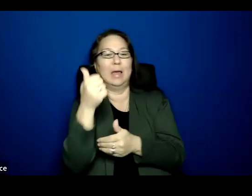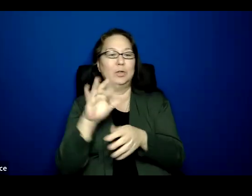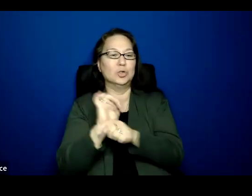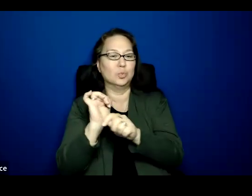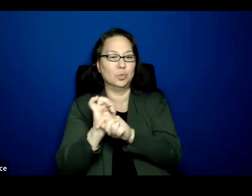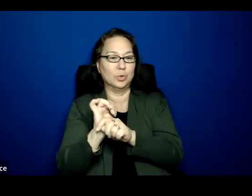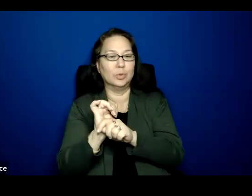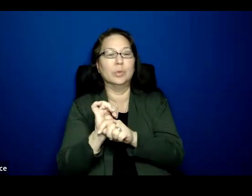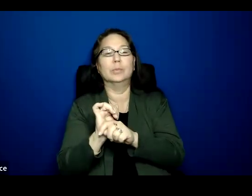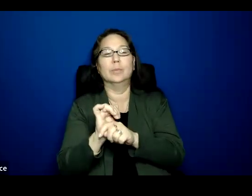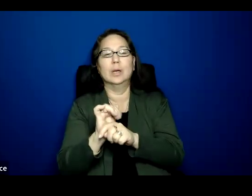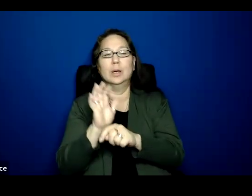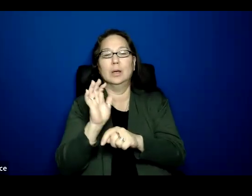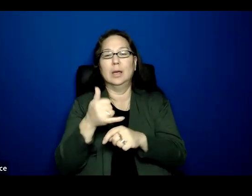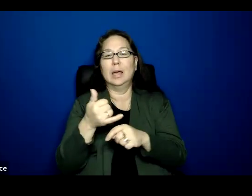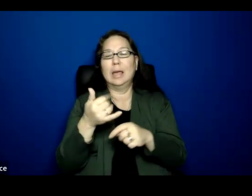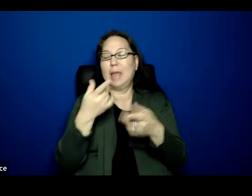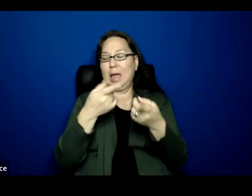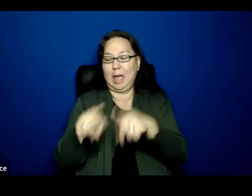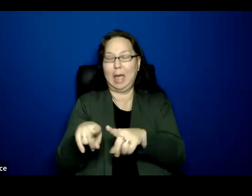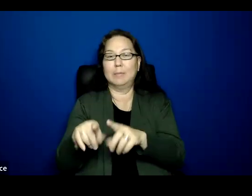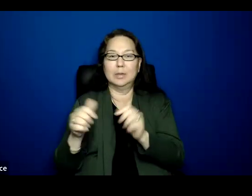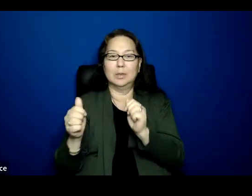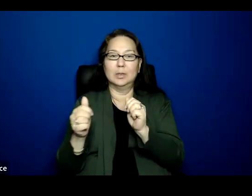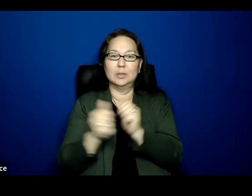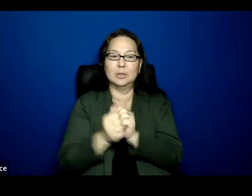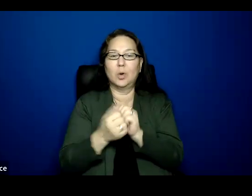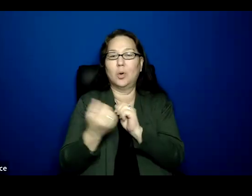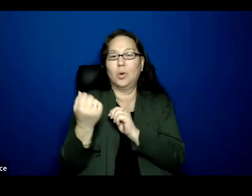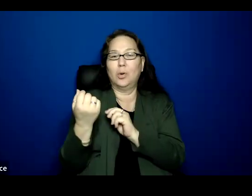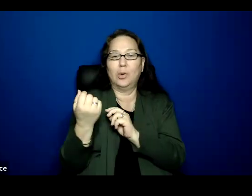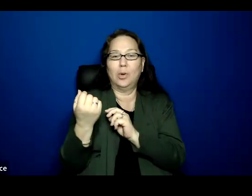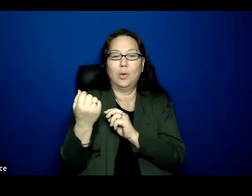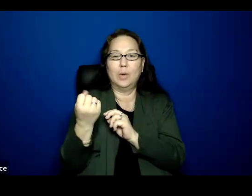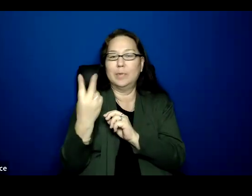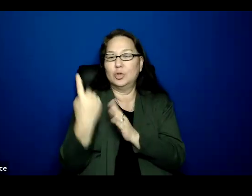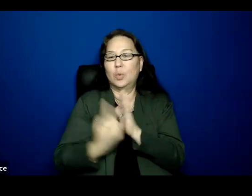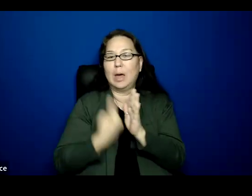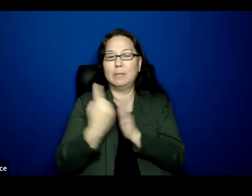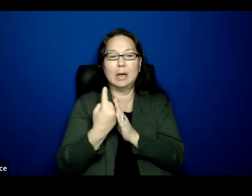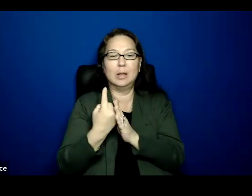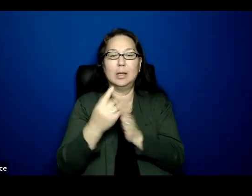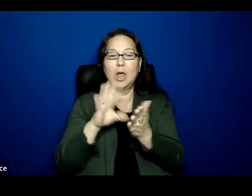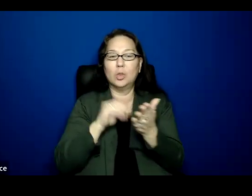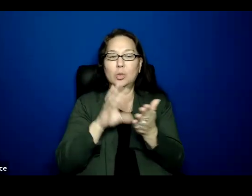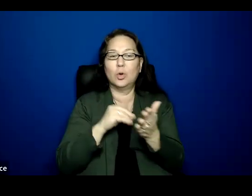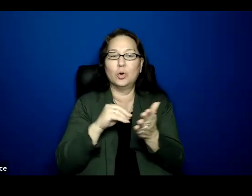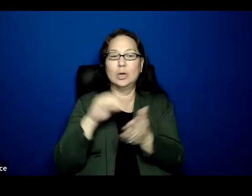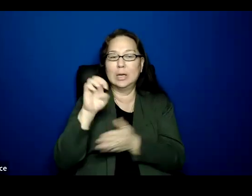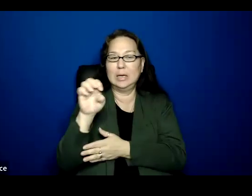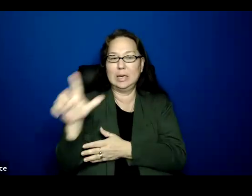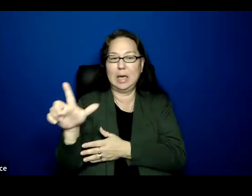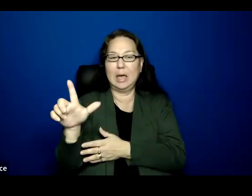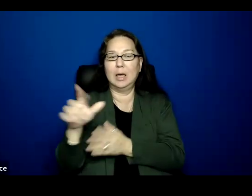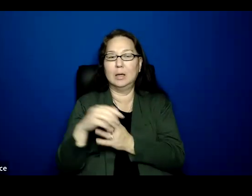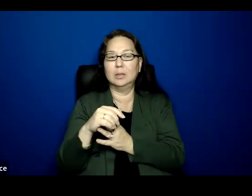So we have professional learning that happens in regards to 12-hour learning for EL, for IM, for Study Sync. And now for this